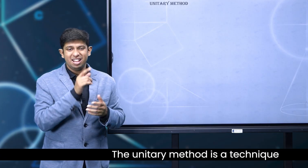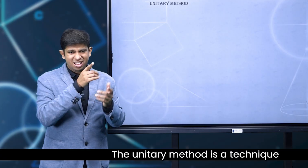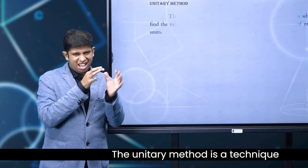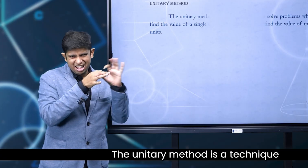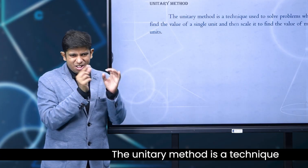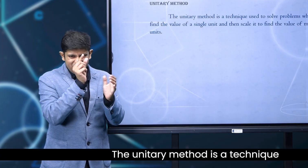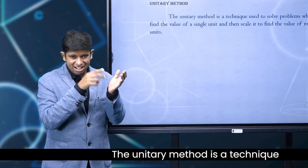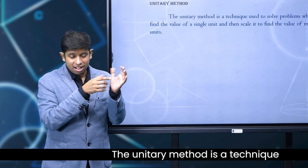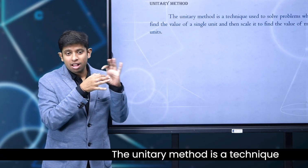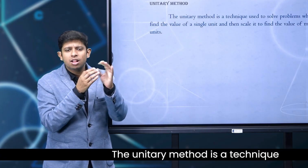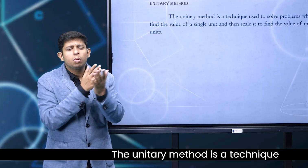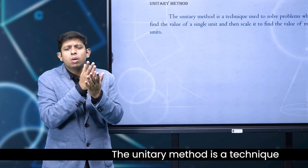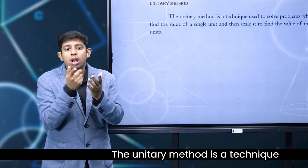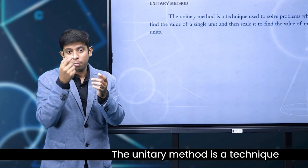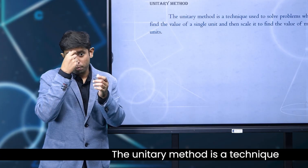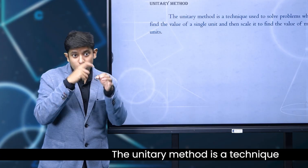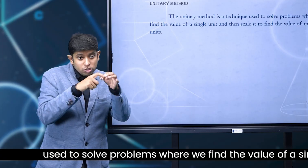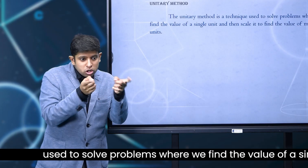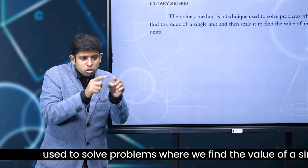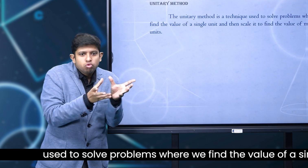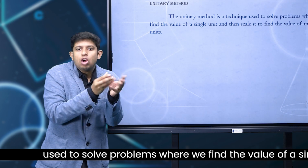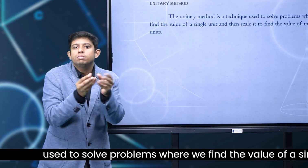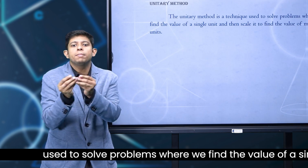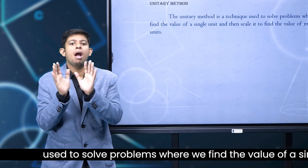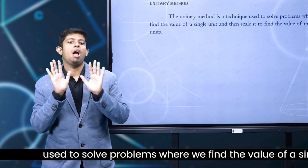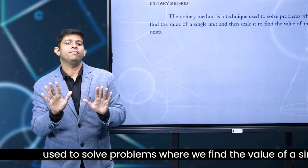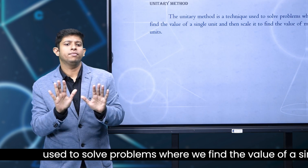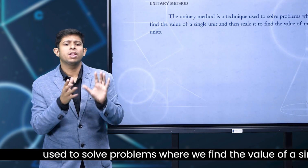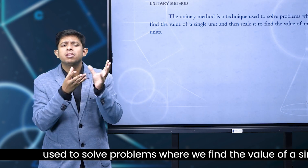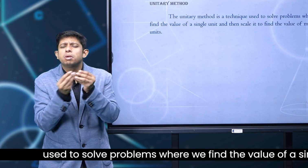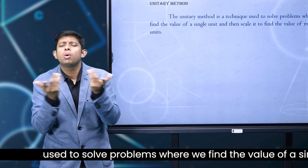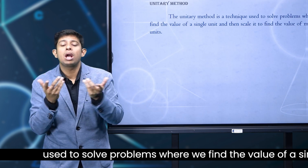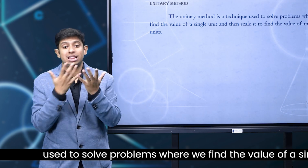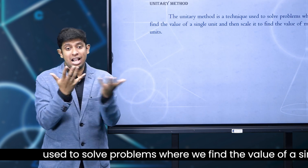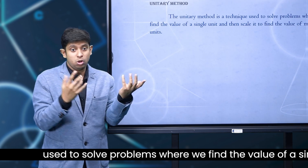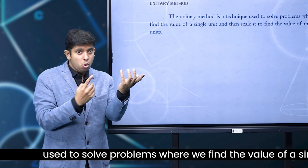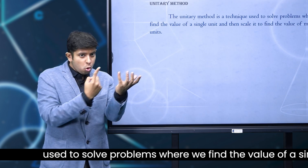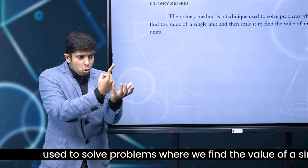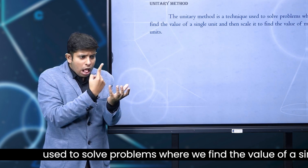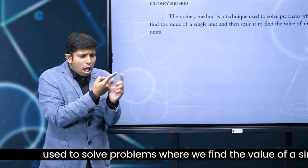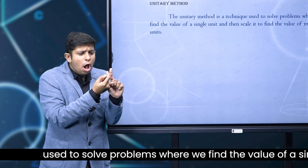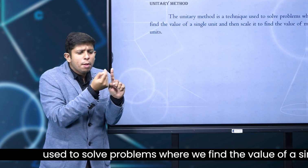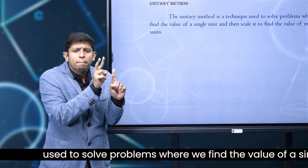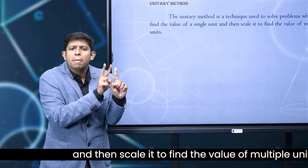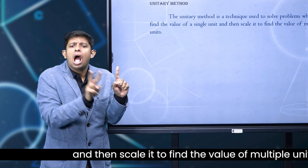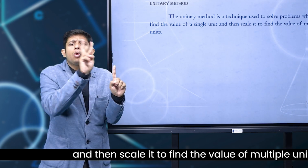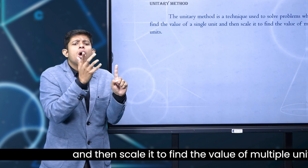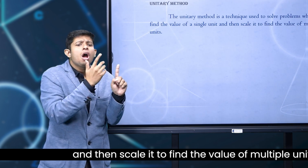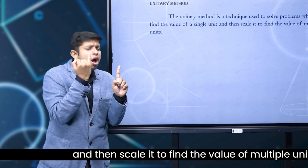The unitary method is a technique used to solve problems where we find the value of a single unit and then scale it up